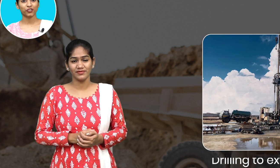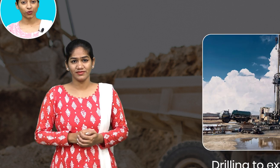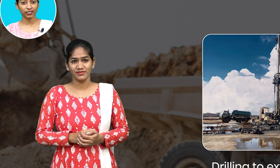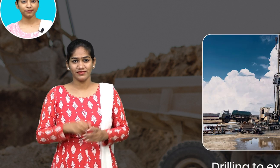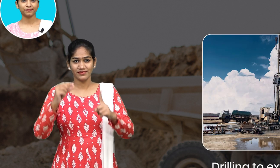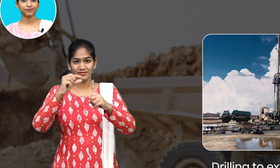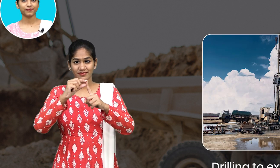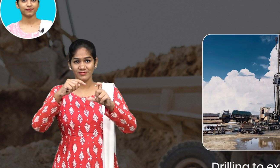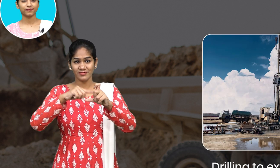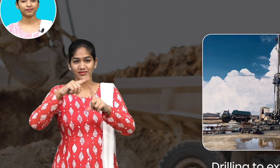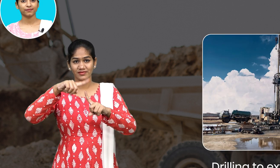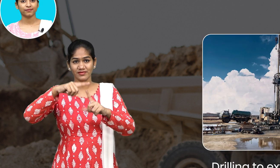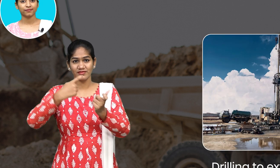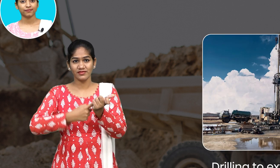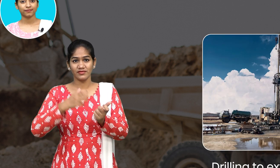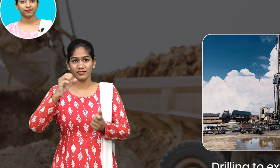Petroleum